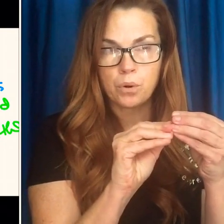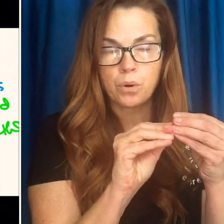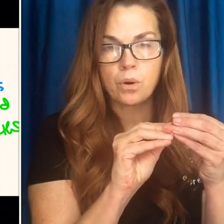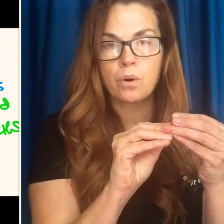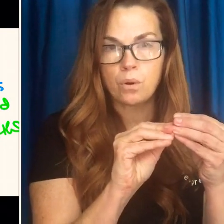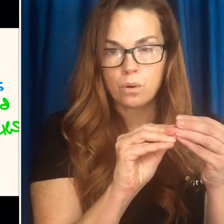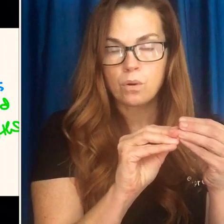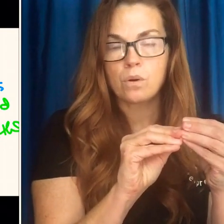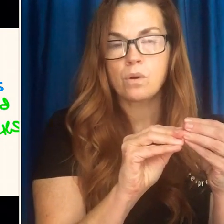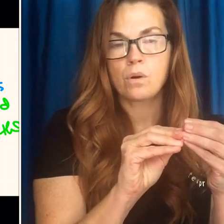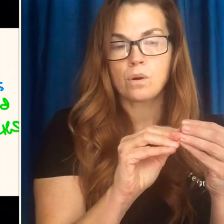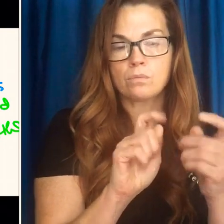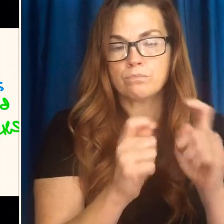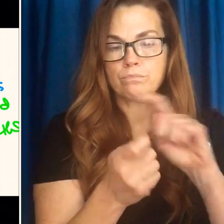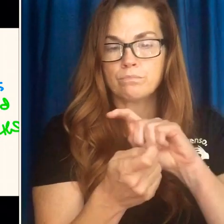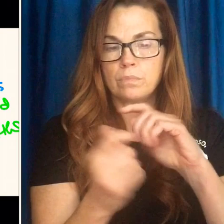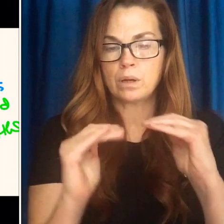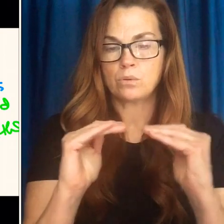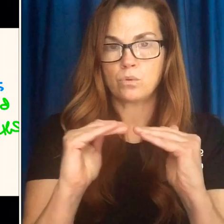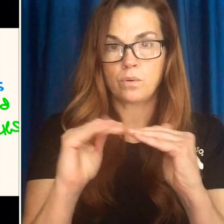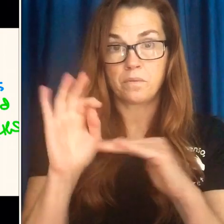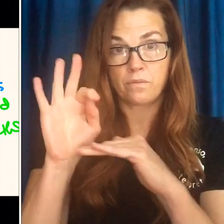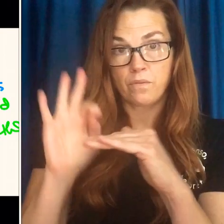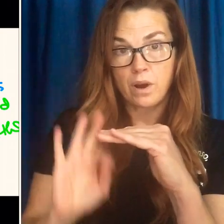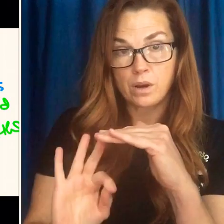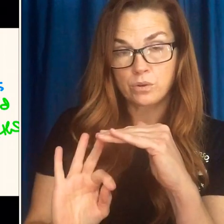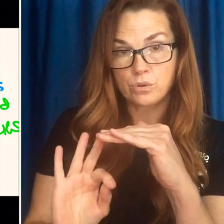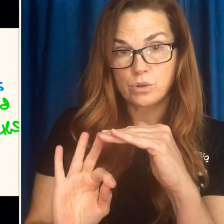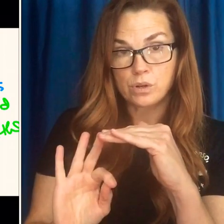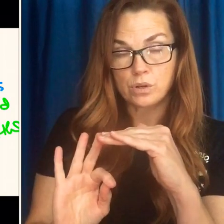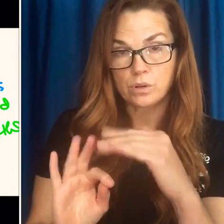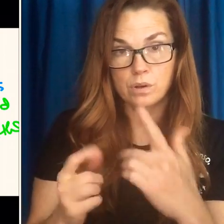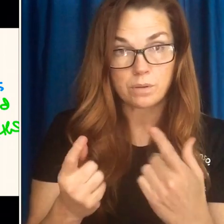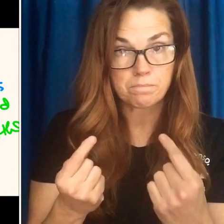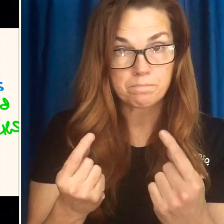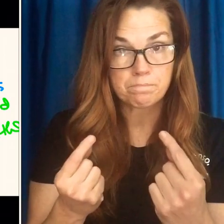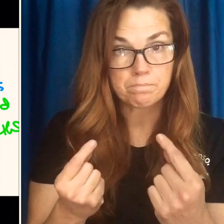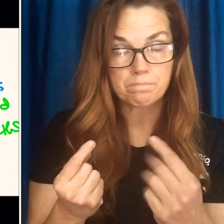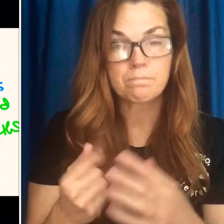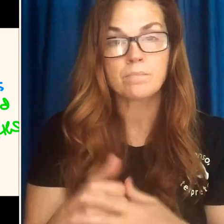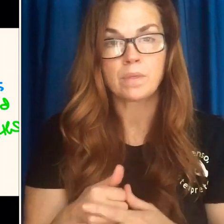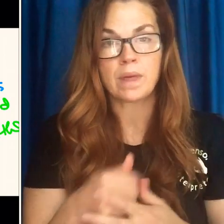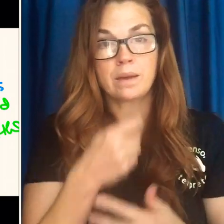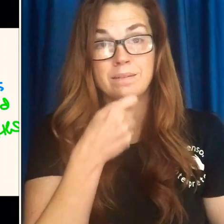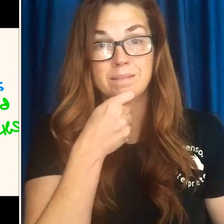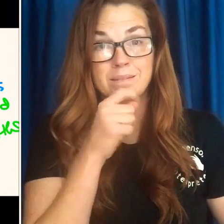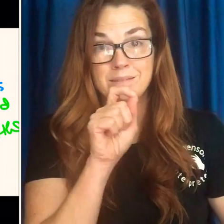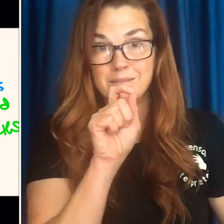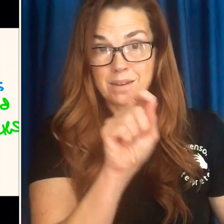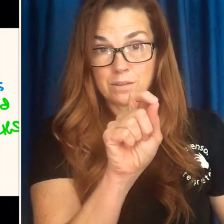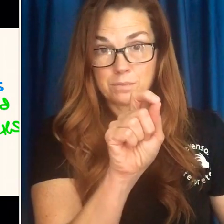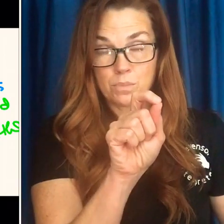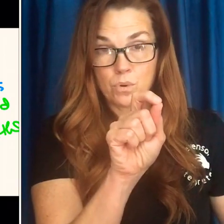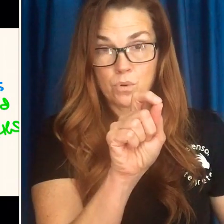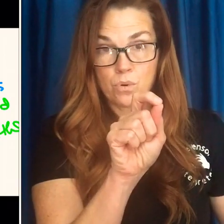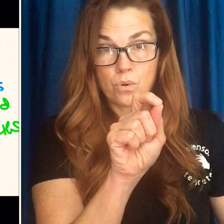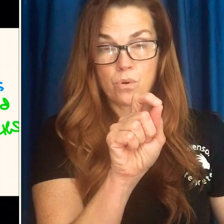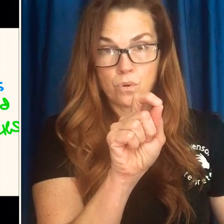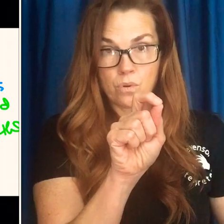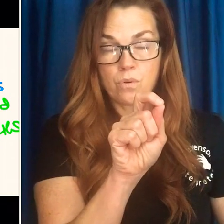fractions, I'm going to take the name of the decimal and write it as a